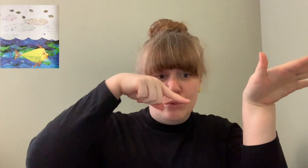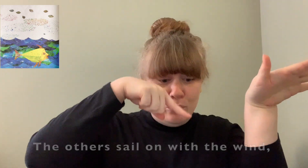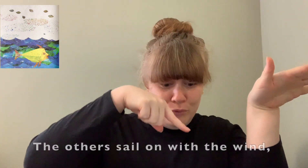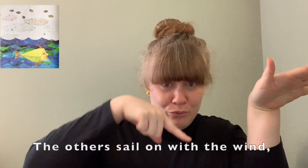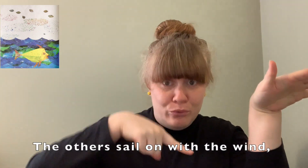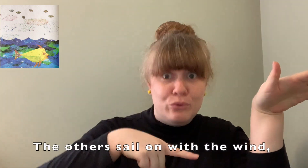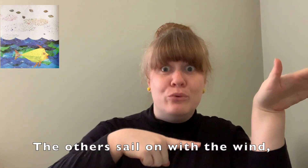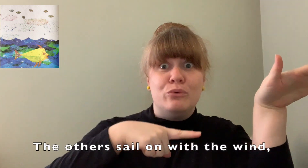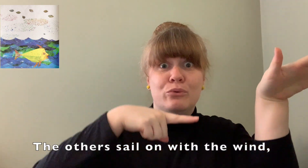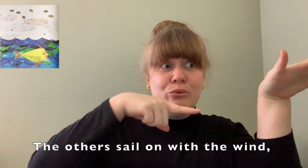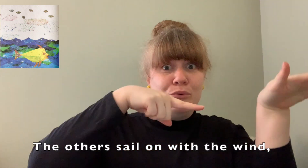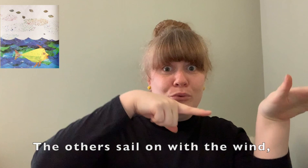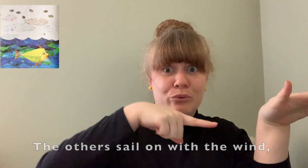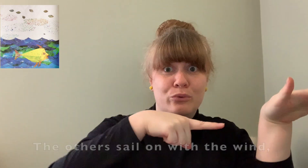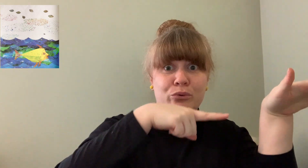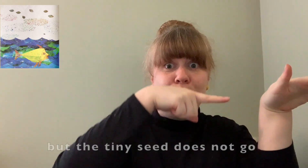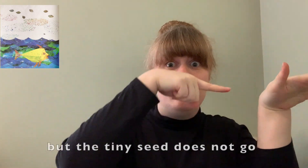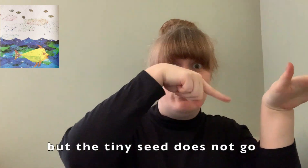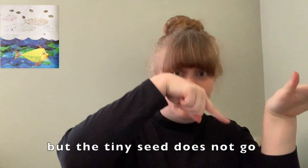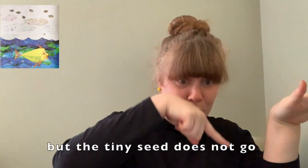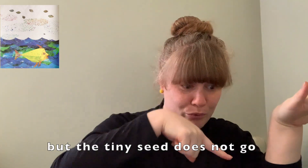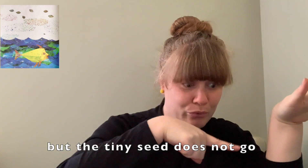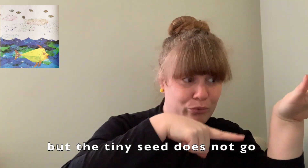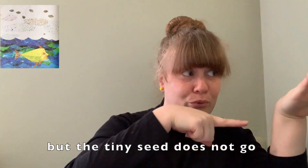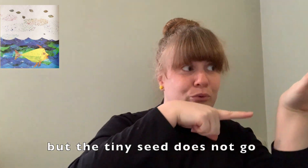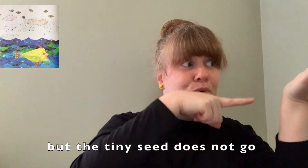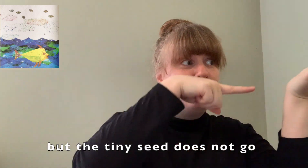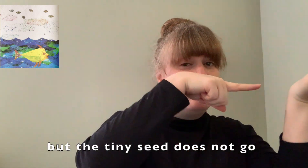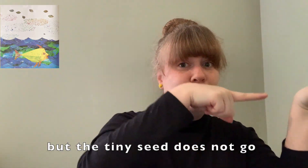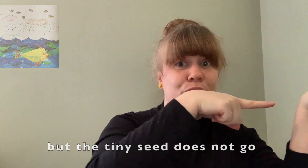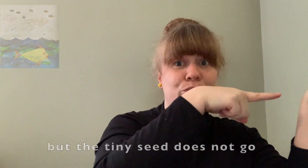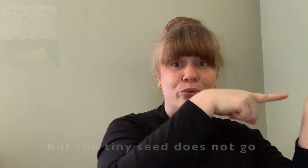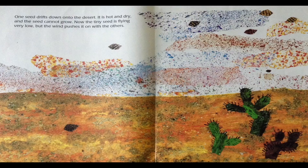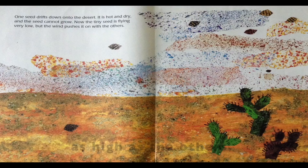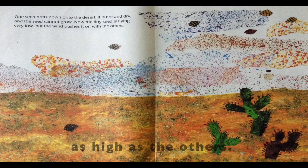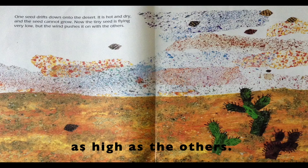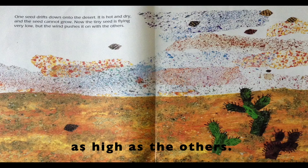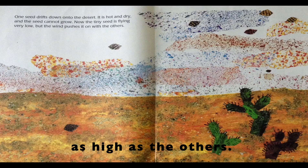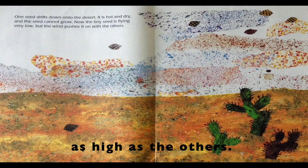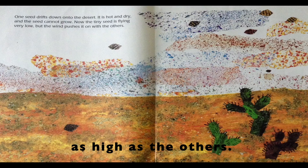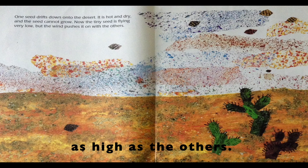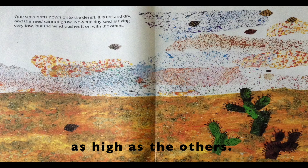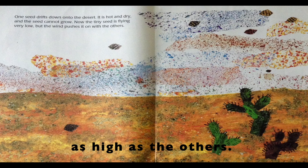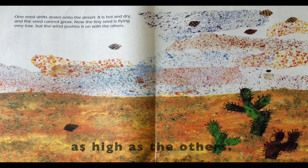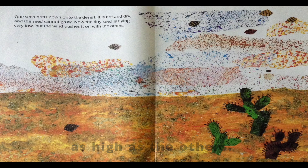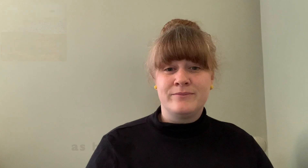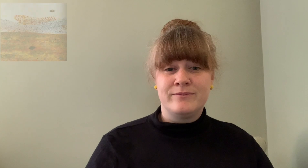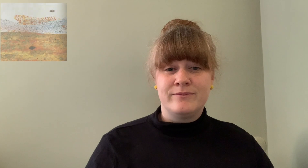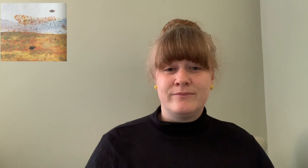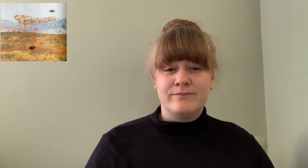The others sail on with the wind, but the tiny seed does not go as high as the others.